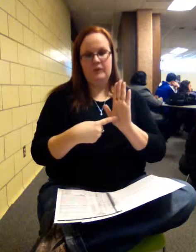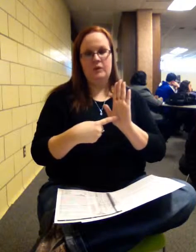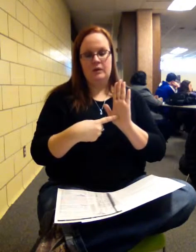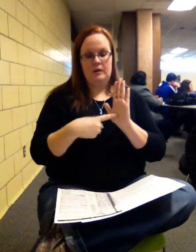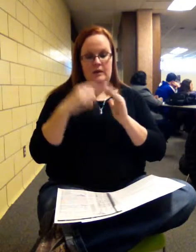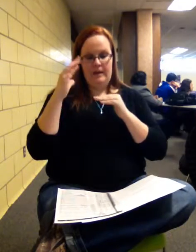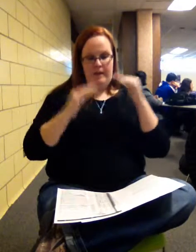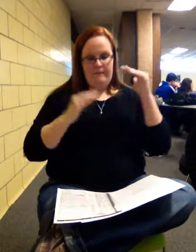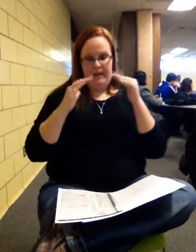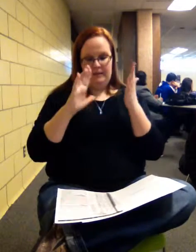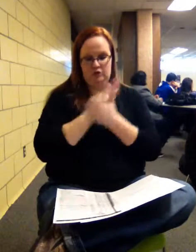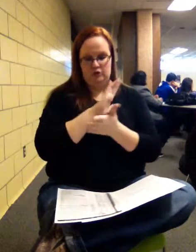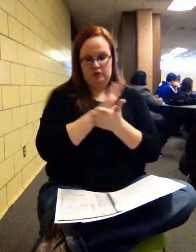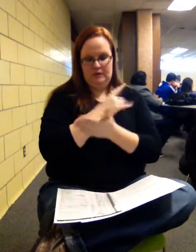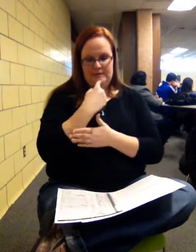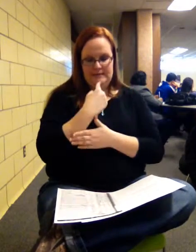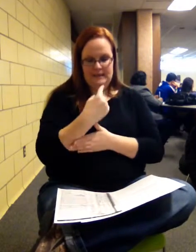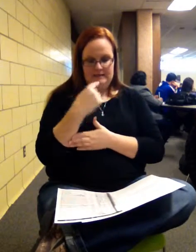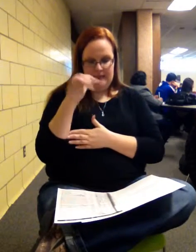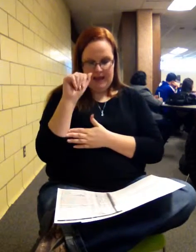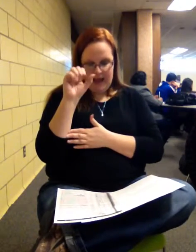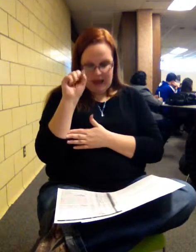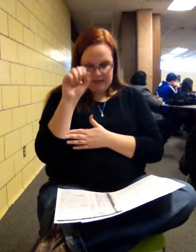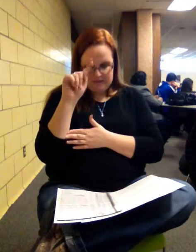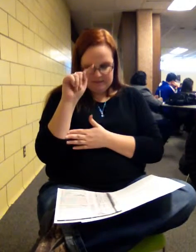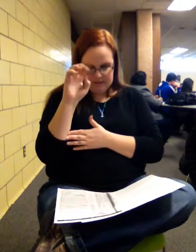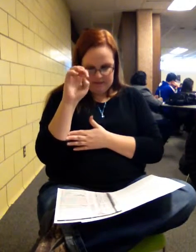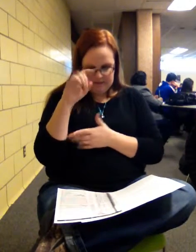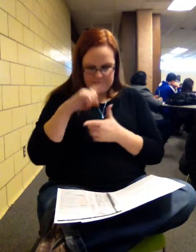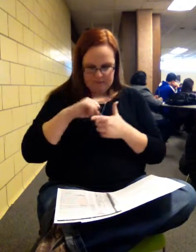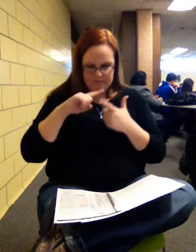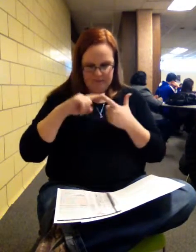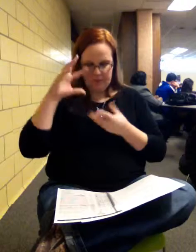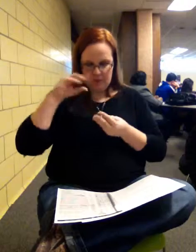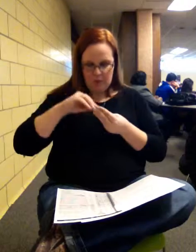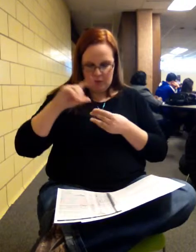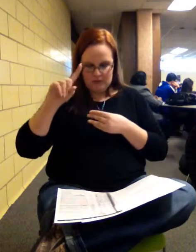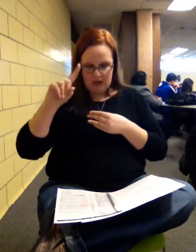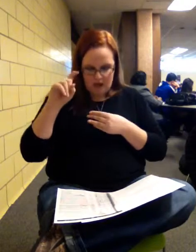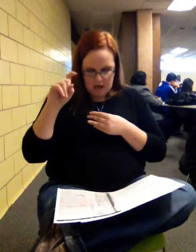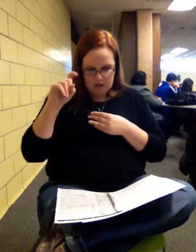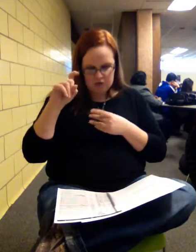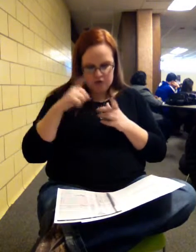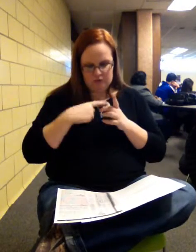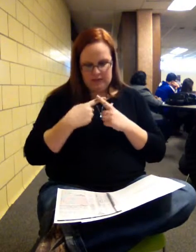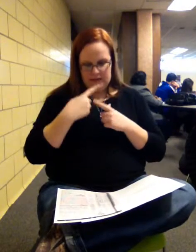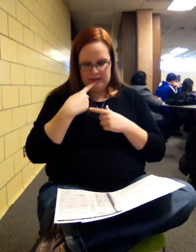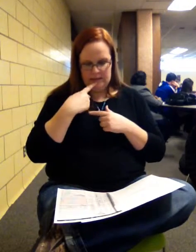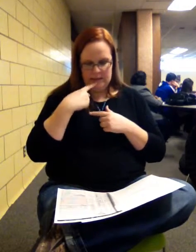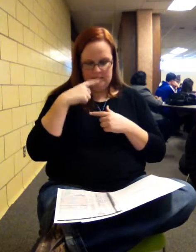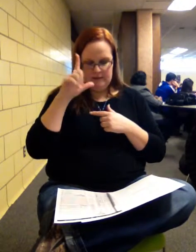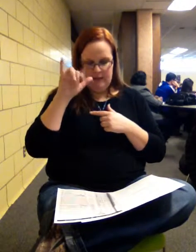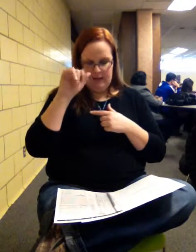balance sheet. So it says assets, and it's showing you total assets 100, and then it says liabilities, and then it says